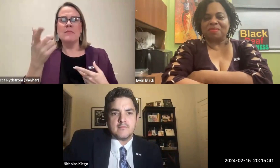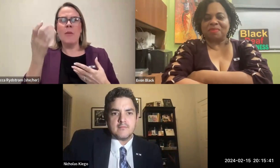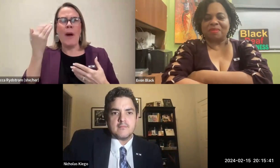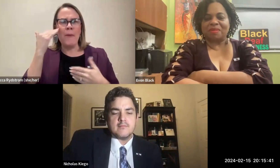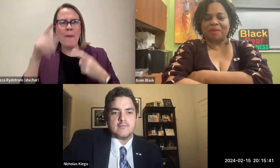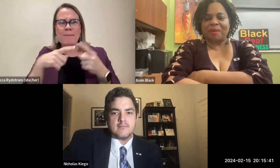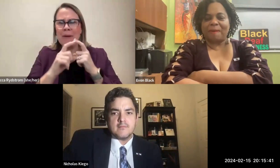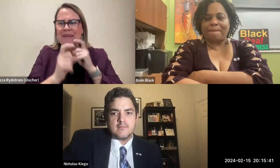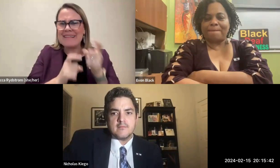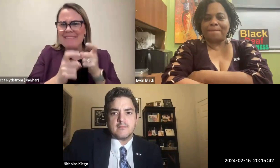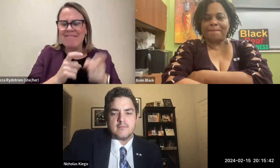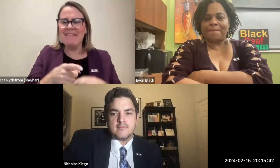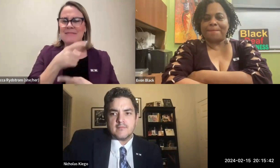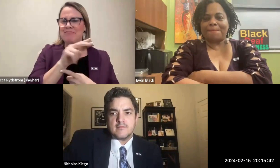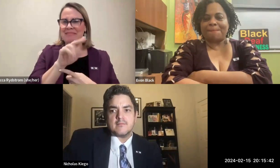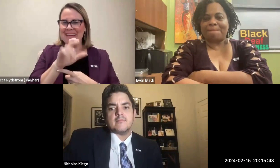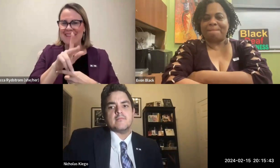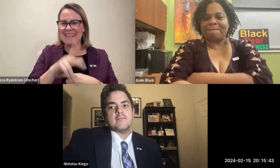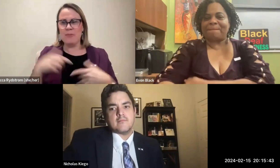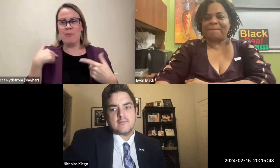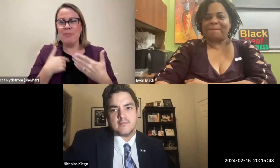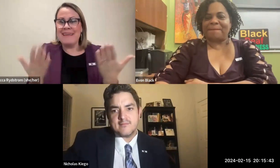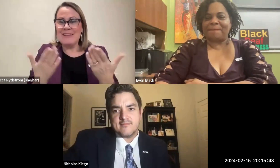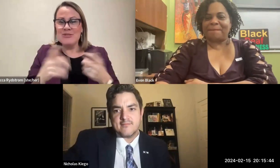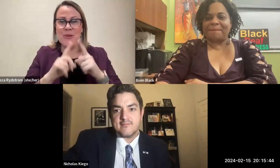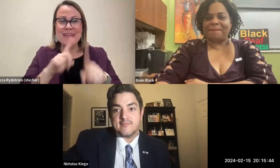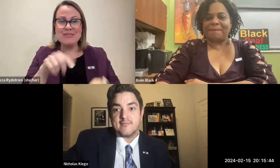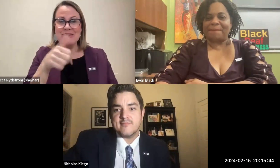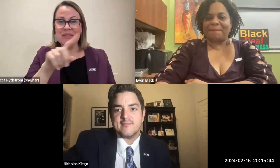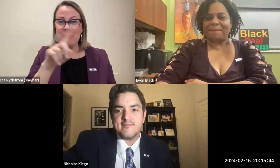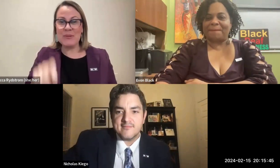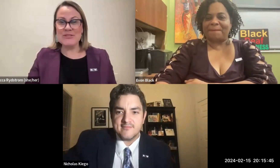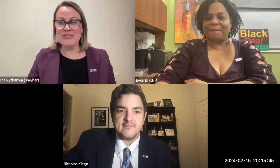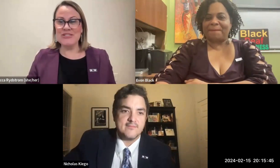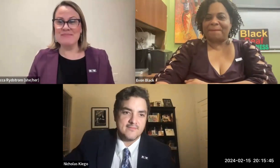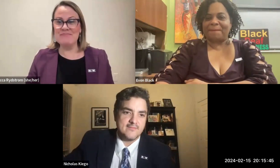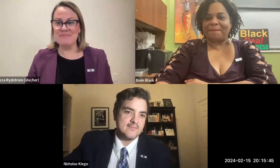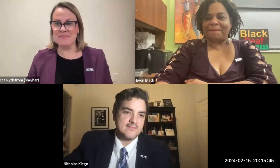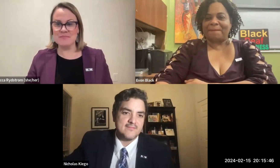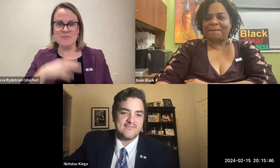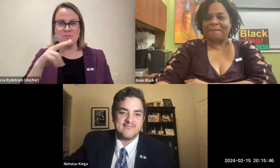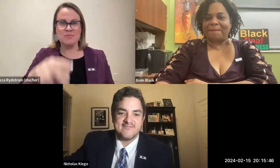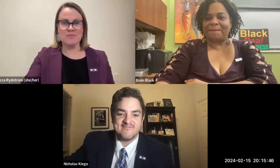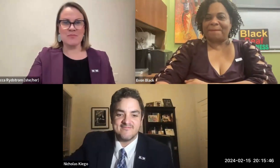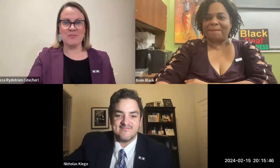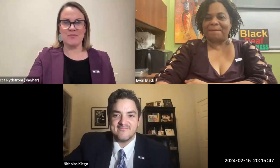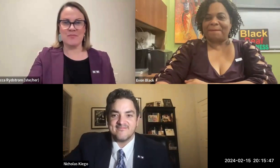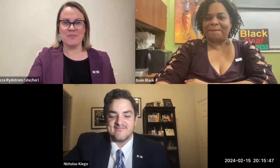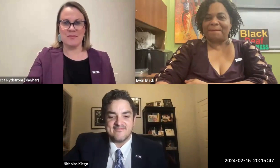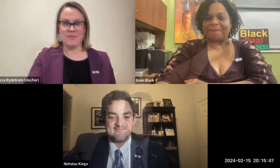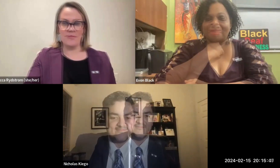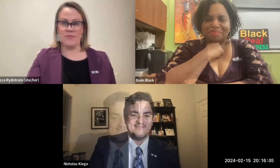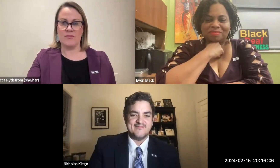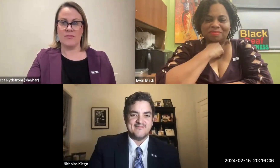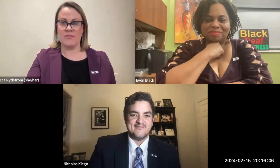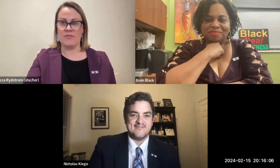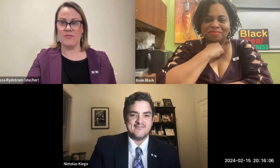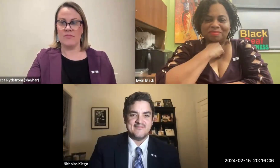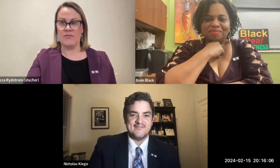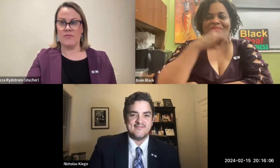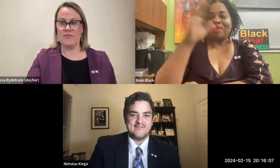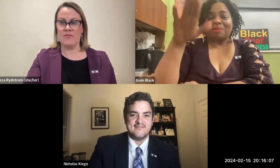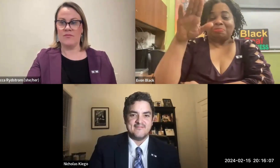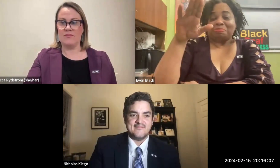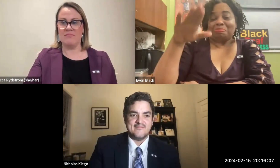question. So if you have a question for Nick or Yvonne, if it's about giving, it's for Nick, but if it's about the general presentation, question right